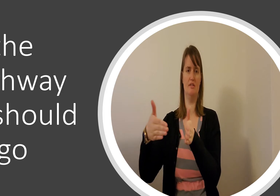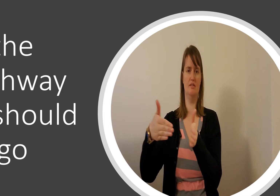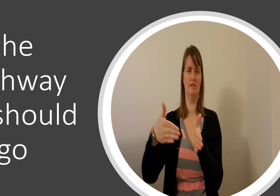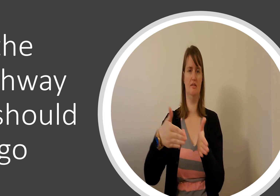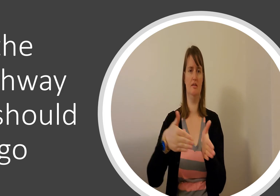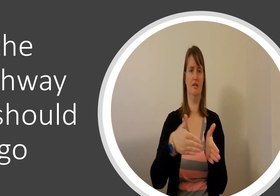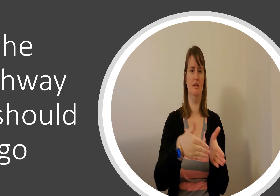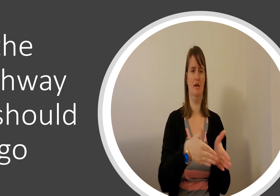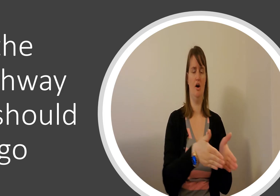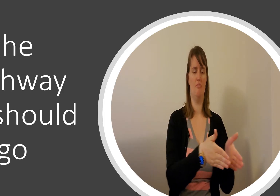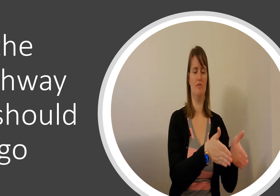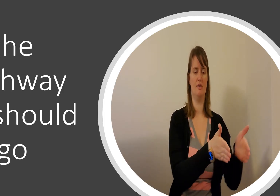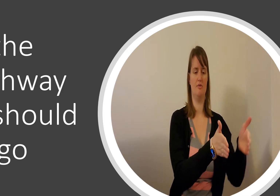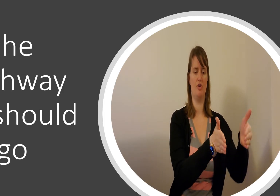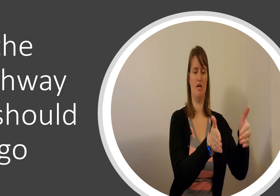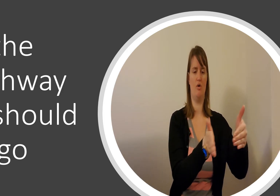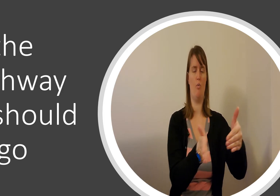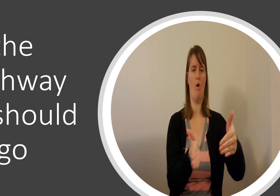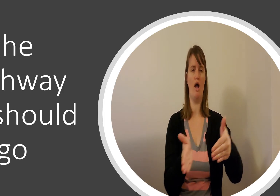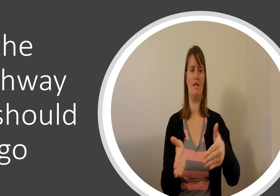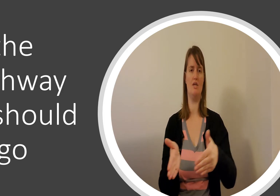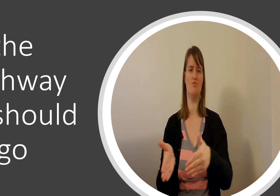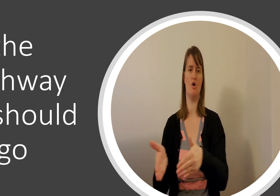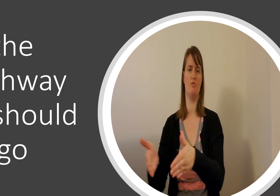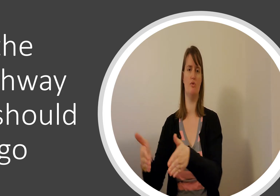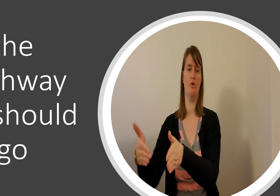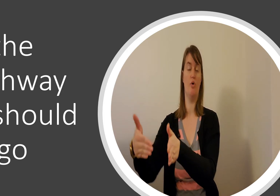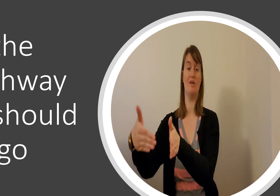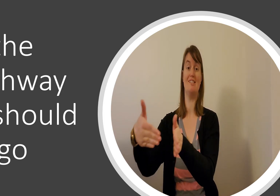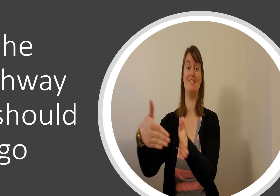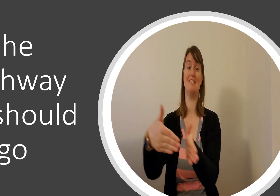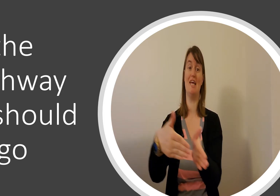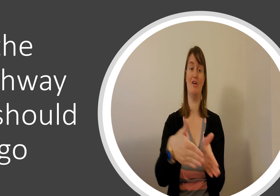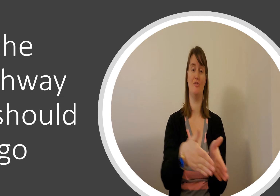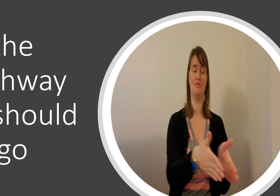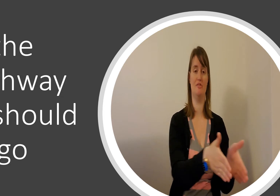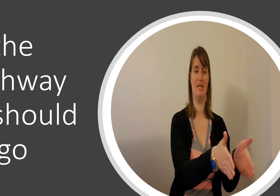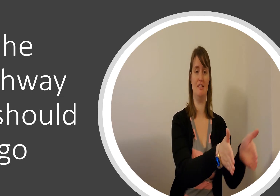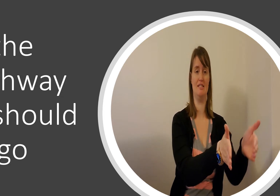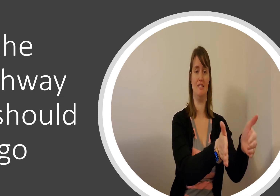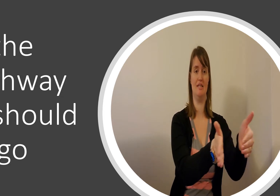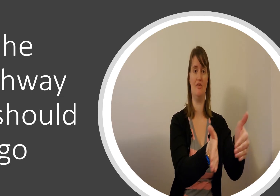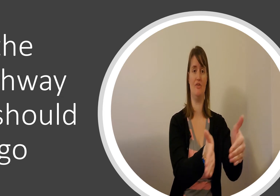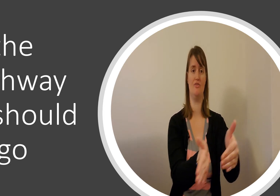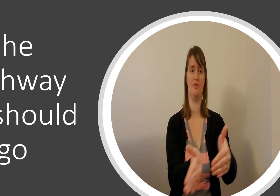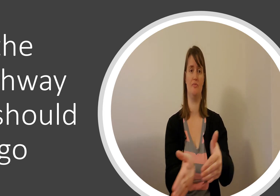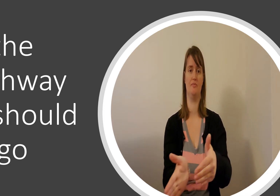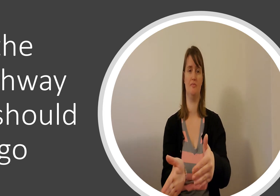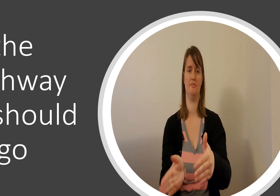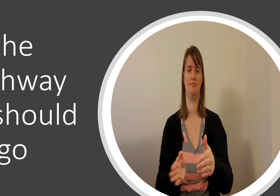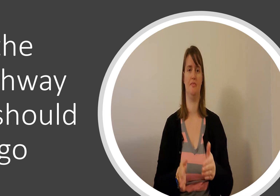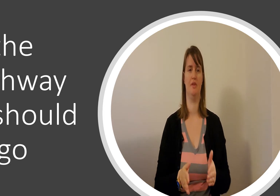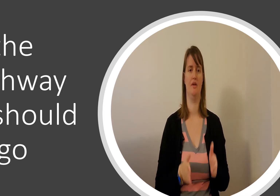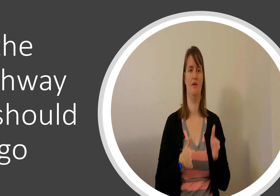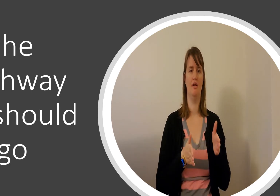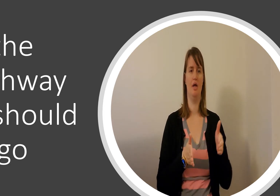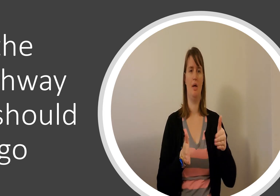it almost like we're drawing a windy road or a snake slithering through.